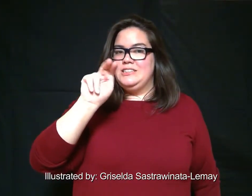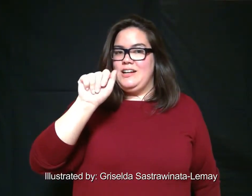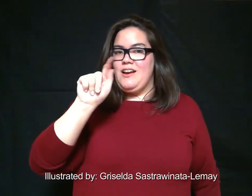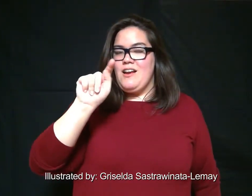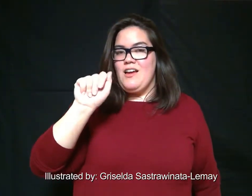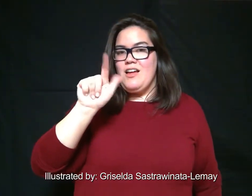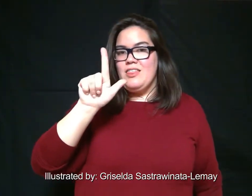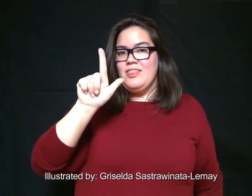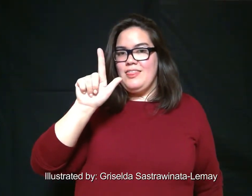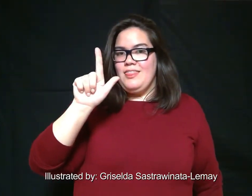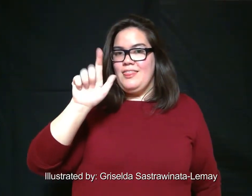Sastrawinata-Lemay.